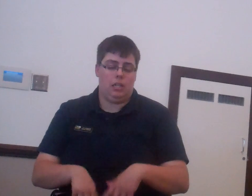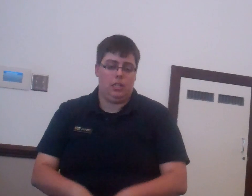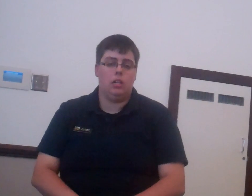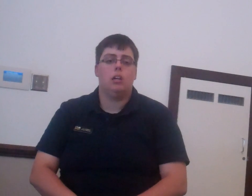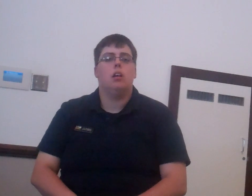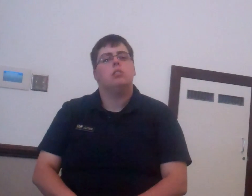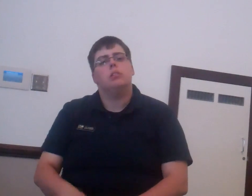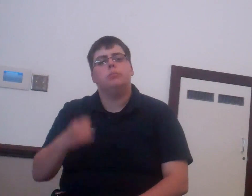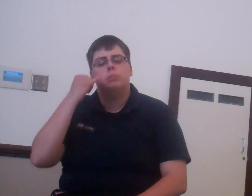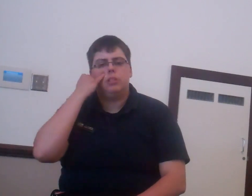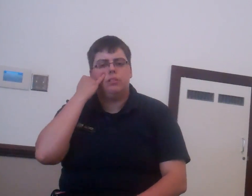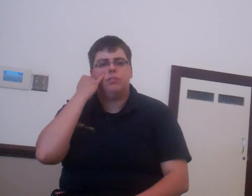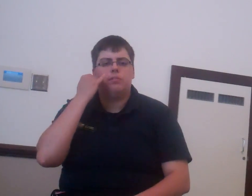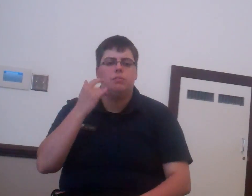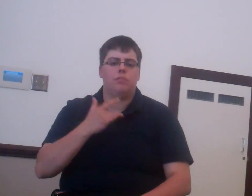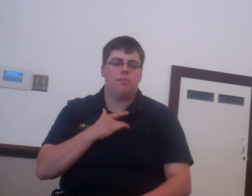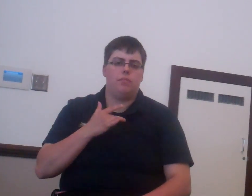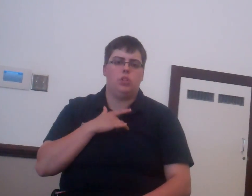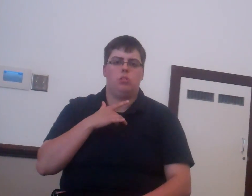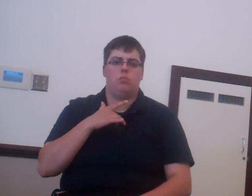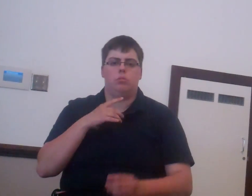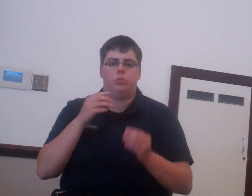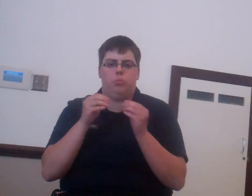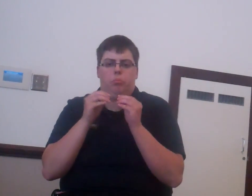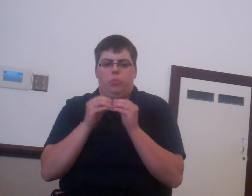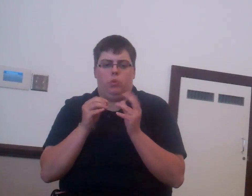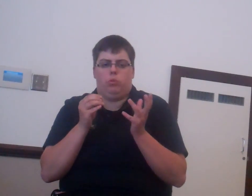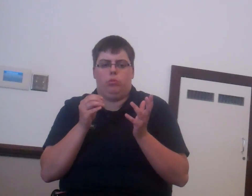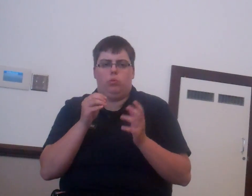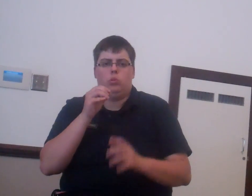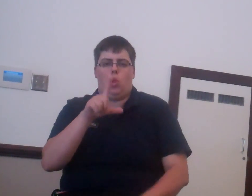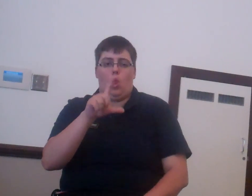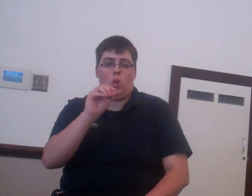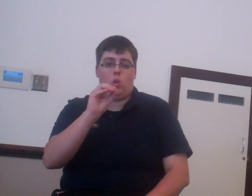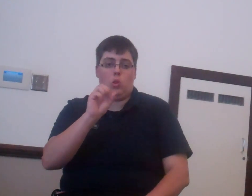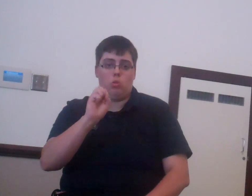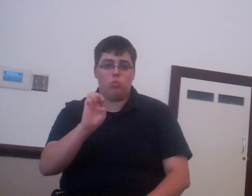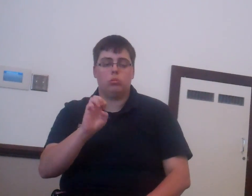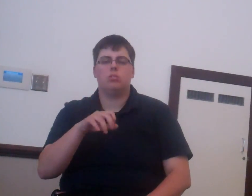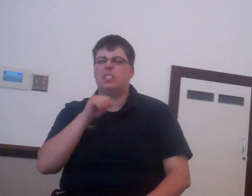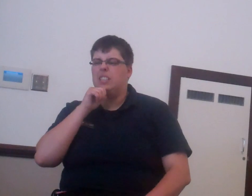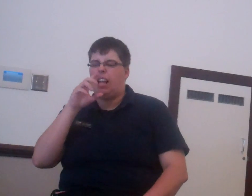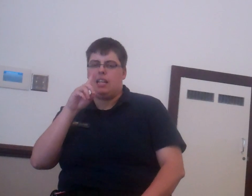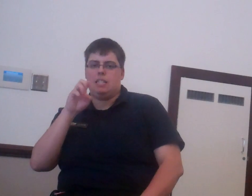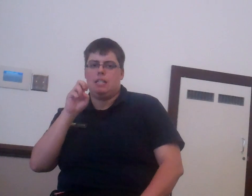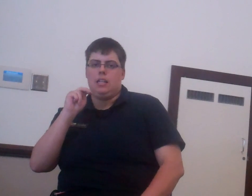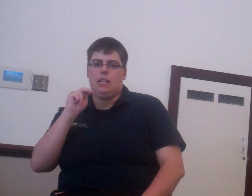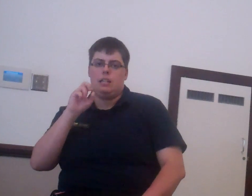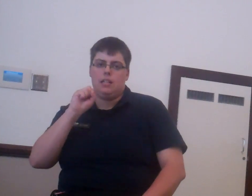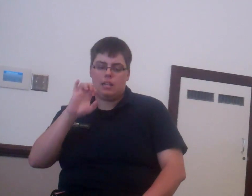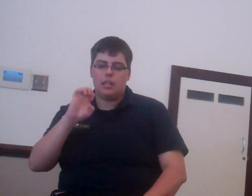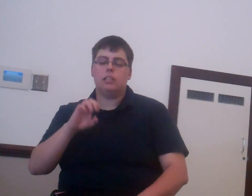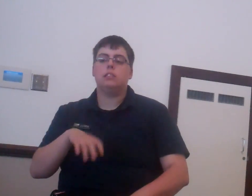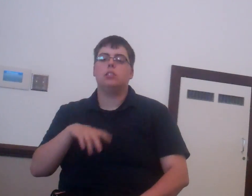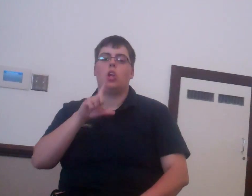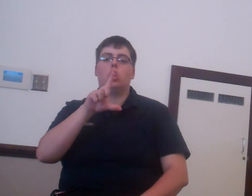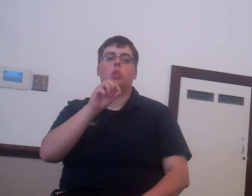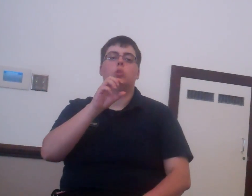loose network that wouldn't be quite as dense might have a lower frequency of connections or a lower number of connections,